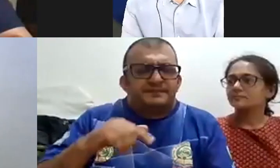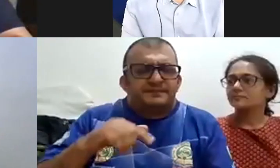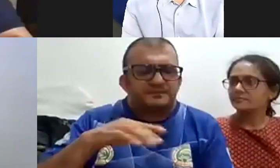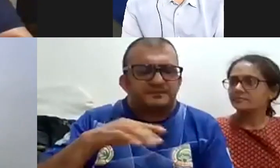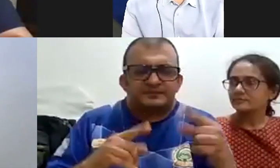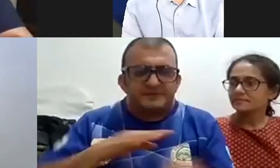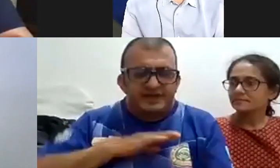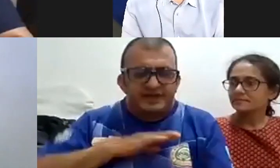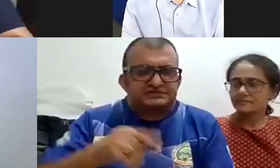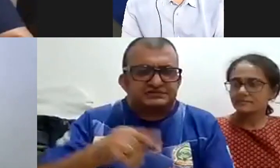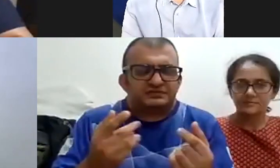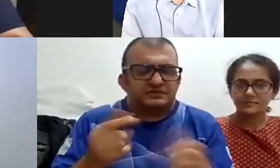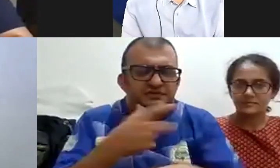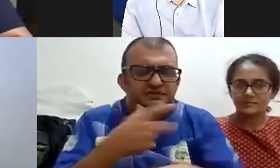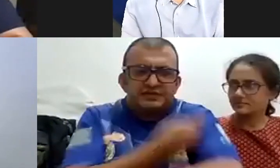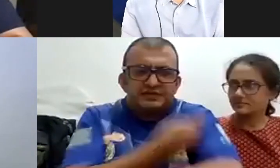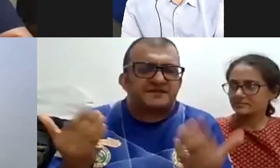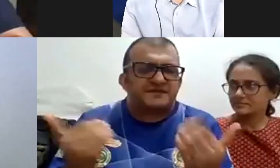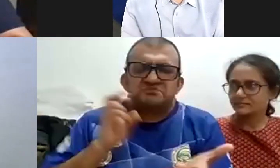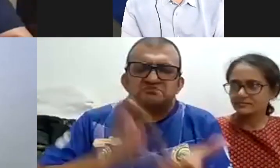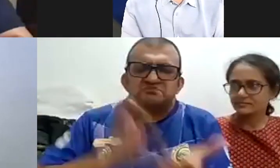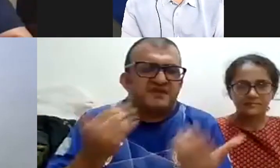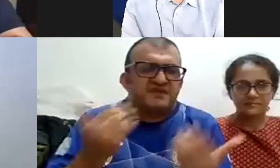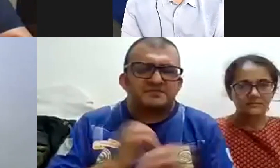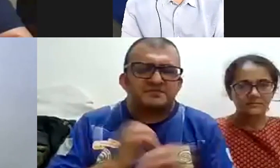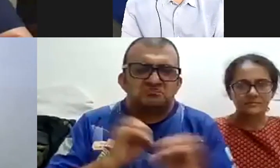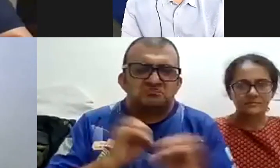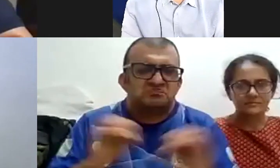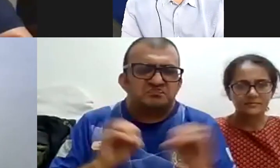Okay, so both are same. Okay. In Maharashtra,